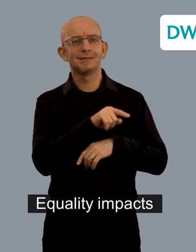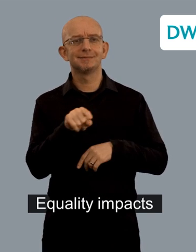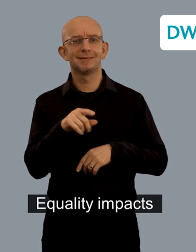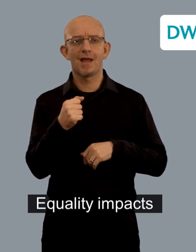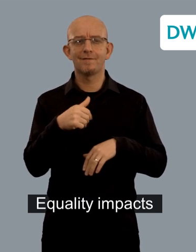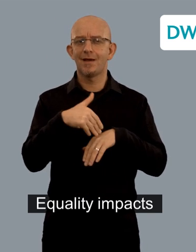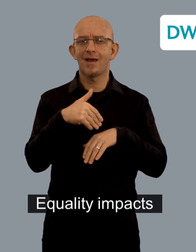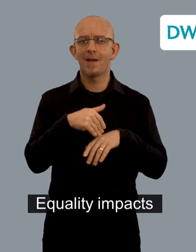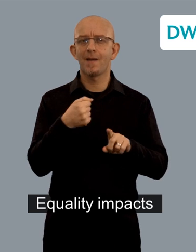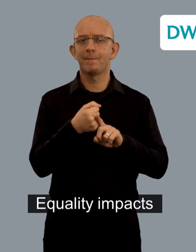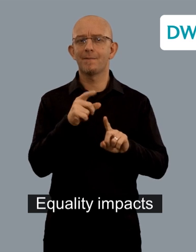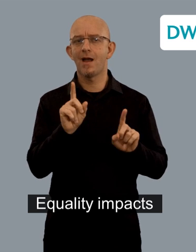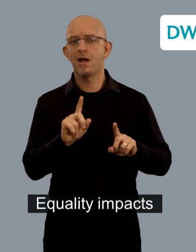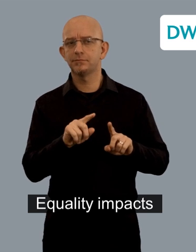Equality impacts.